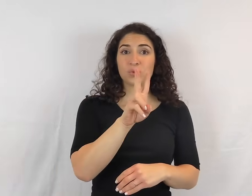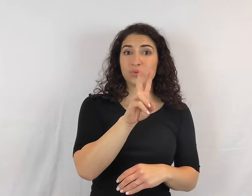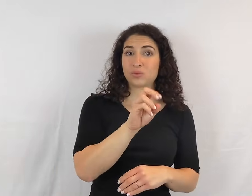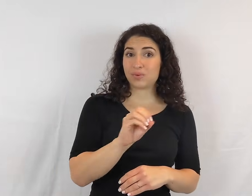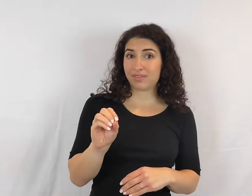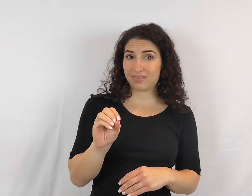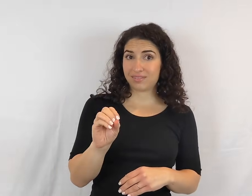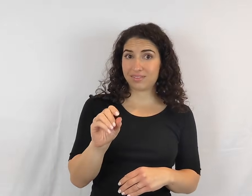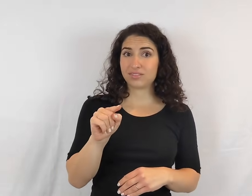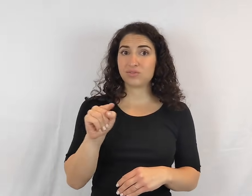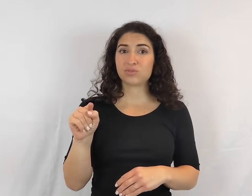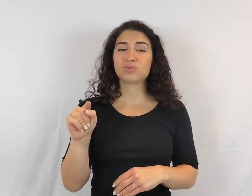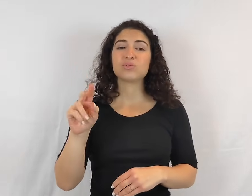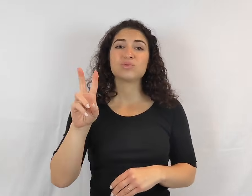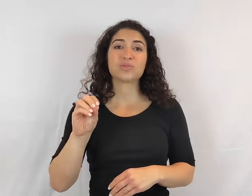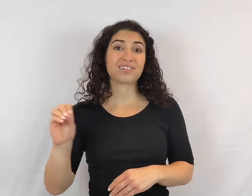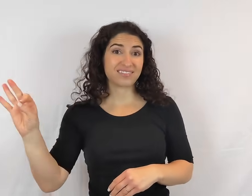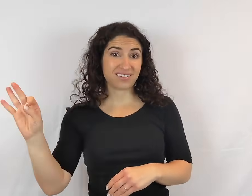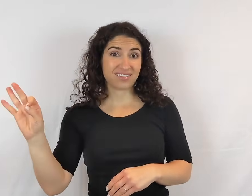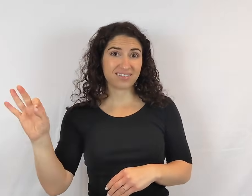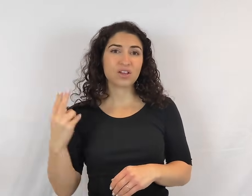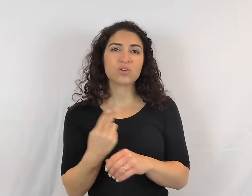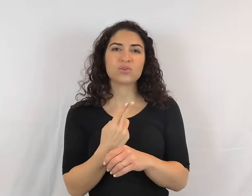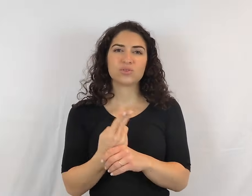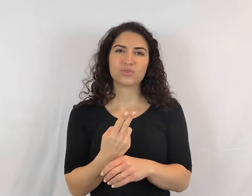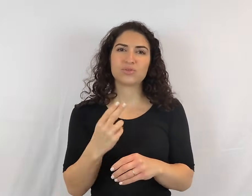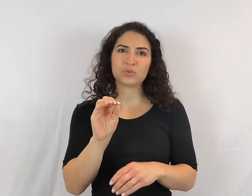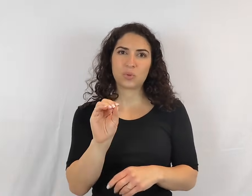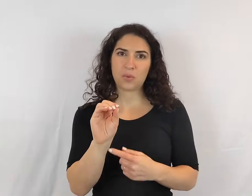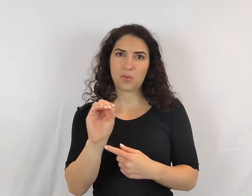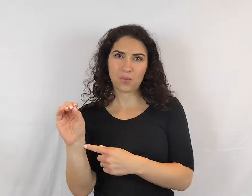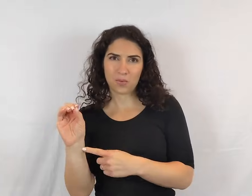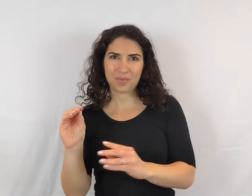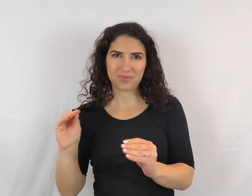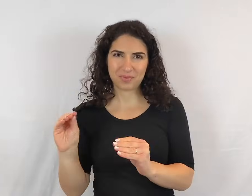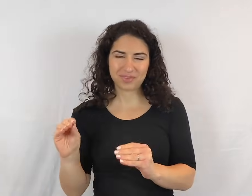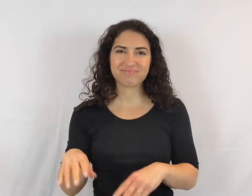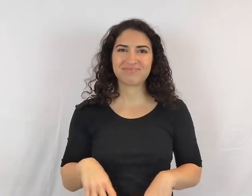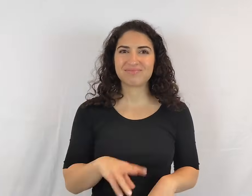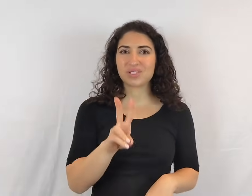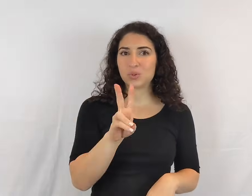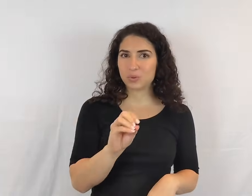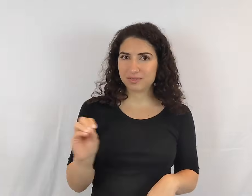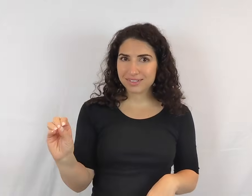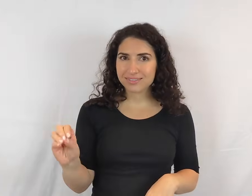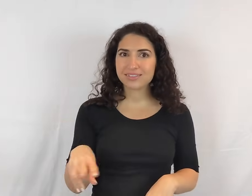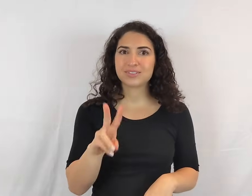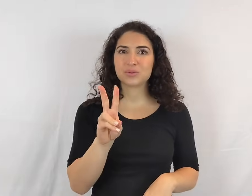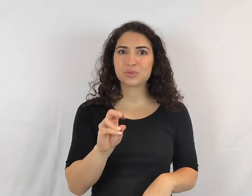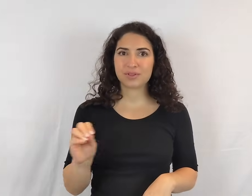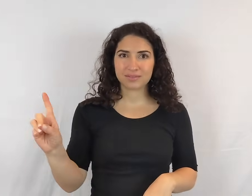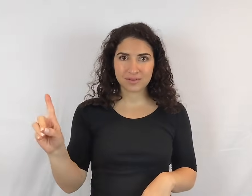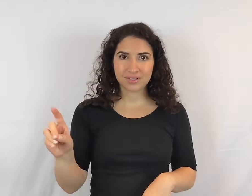for 2000 through 2009, use that O sliding movement. 2000,